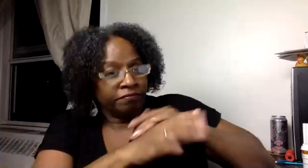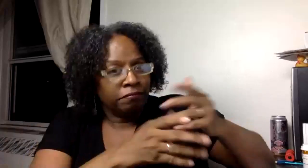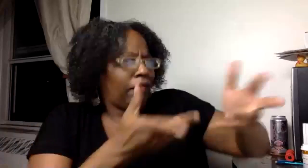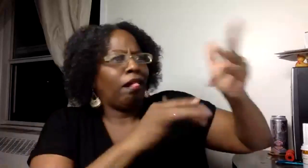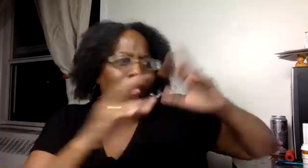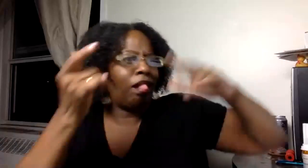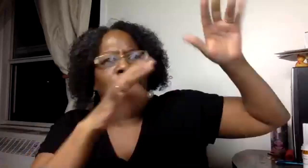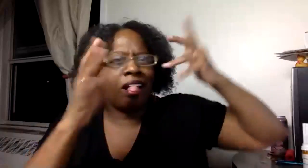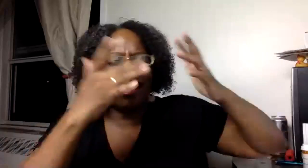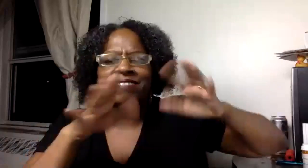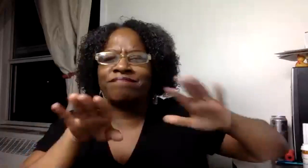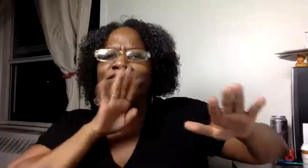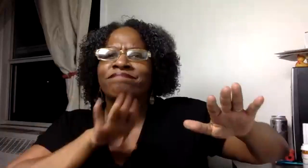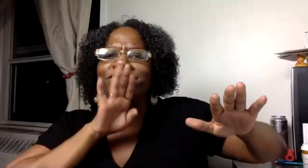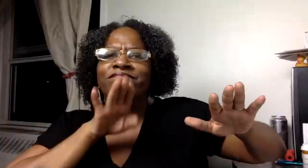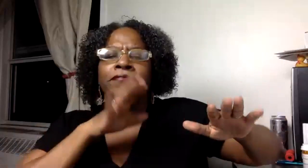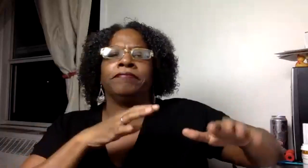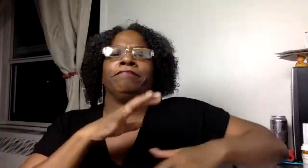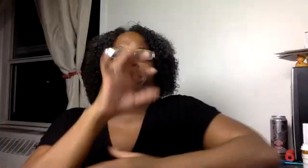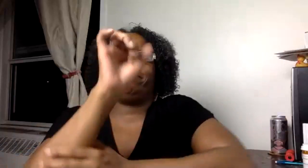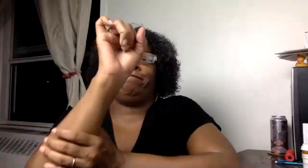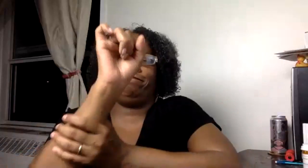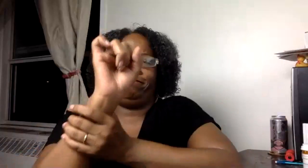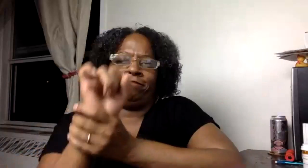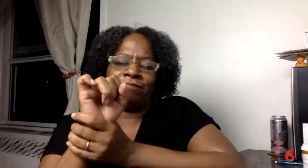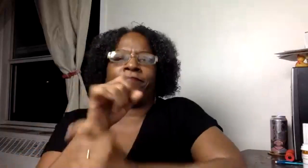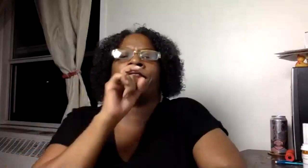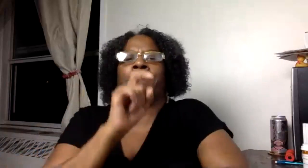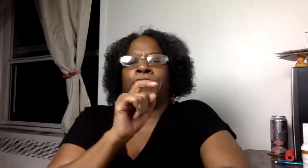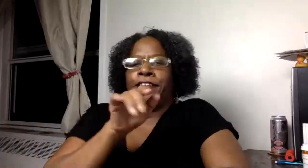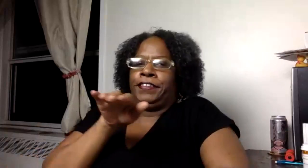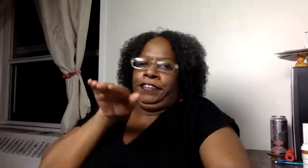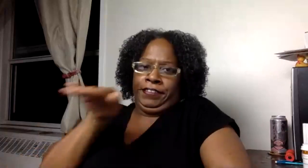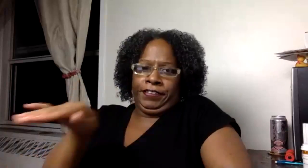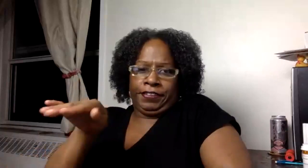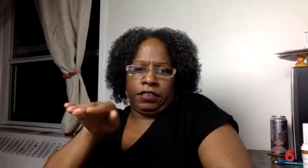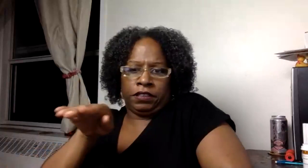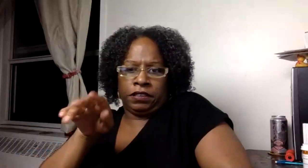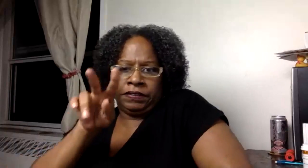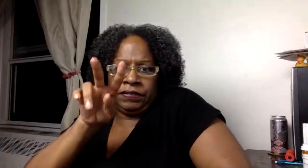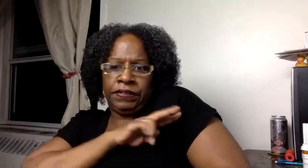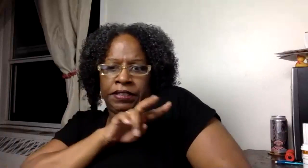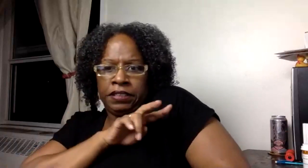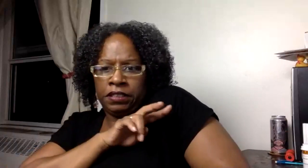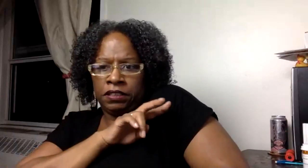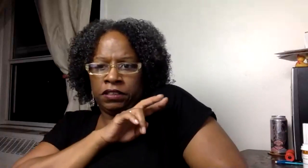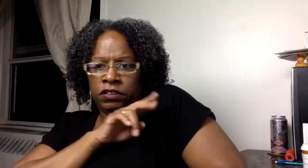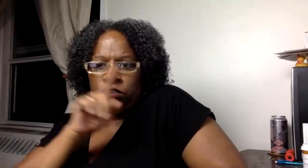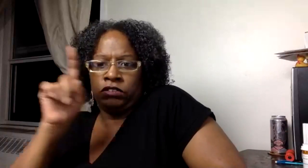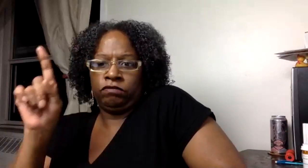the police came in and told me no, and it was very frustrating. And I saw my deafblind friend was very, very frustrated and